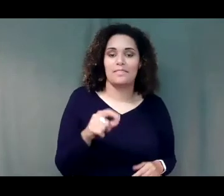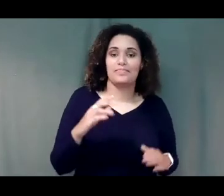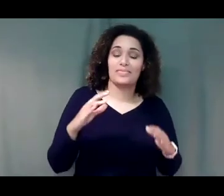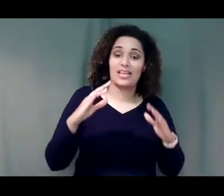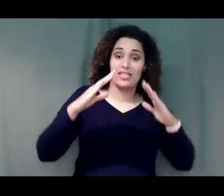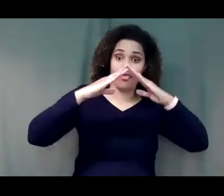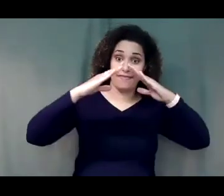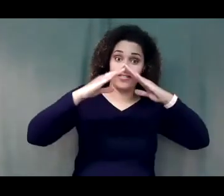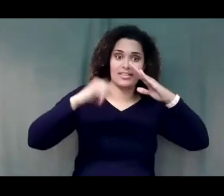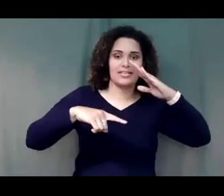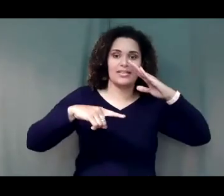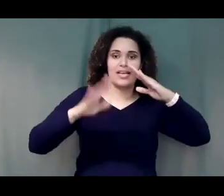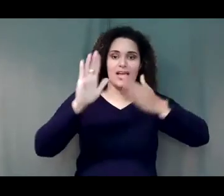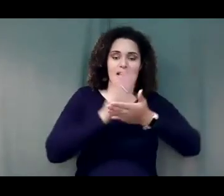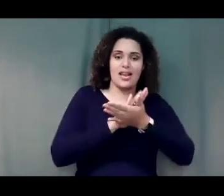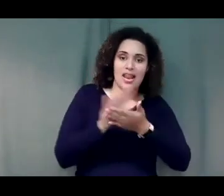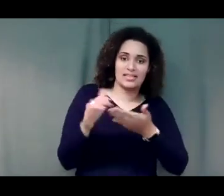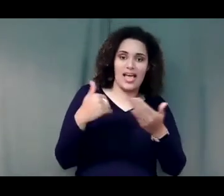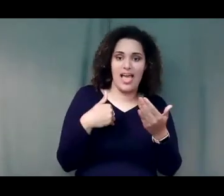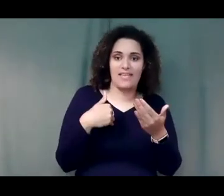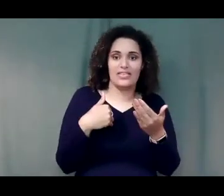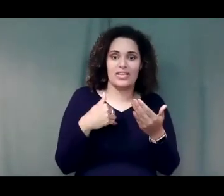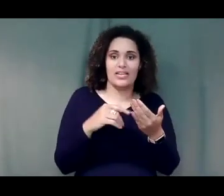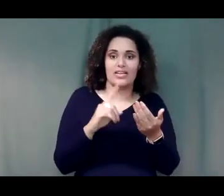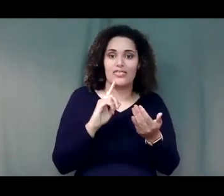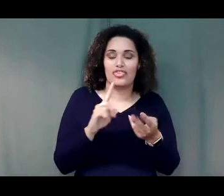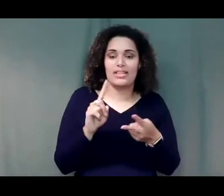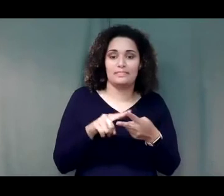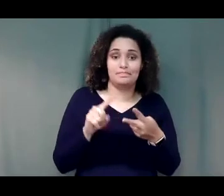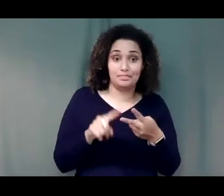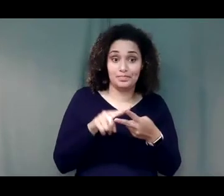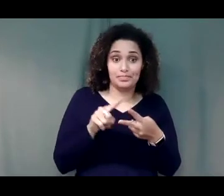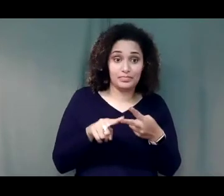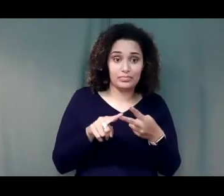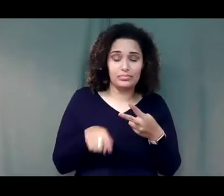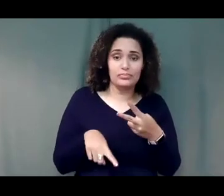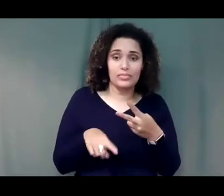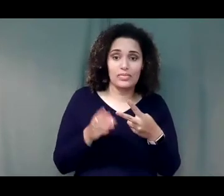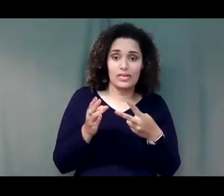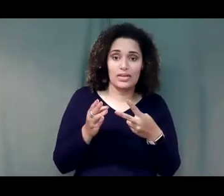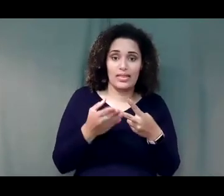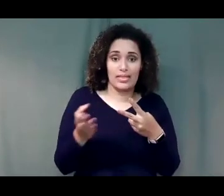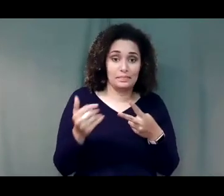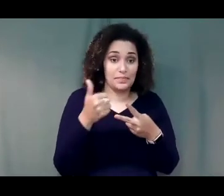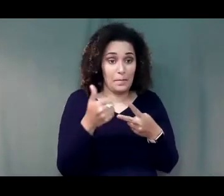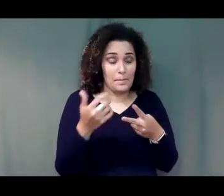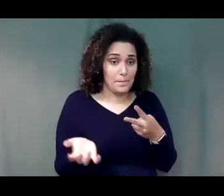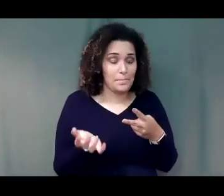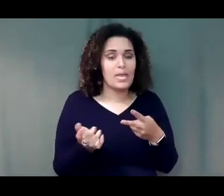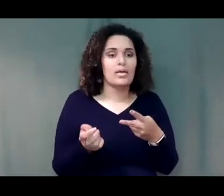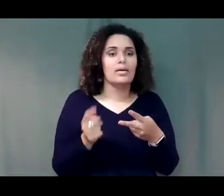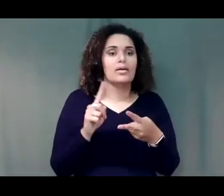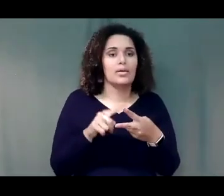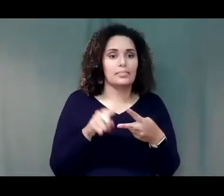to those are, it's nice to have the roof. They really do 2 major things for you. one is you